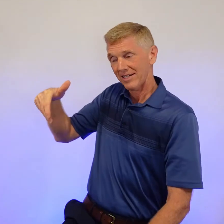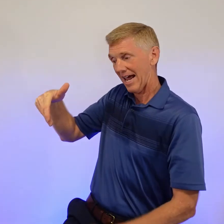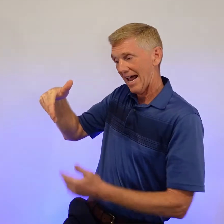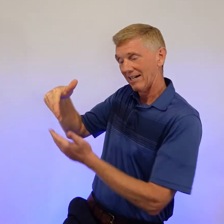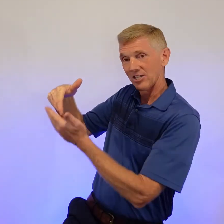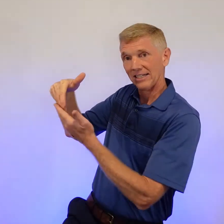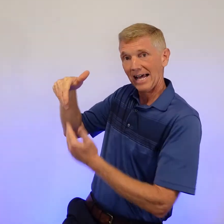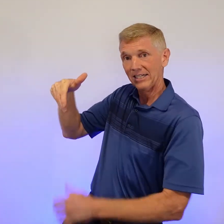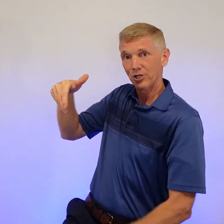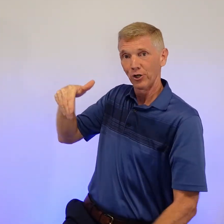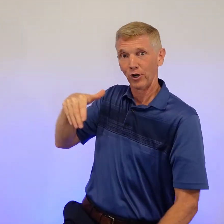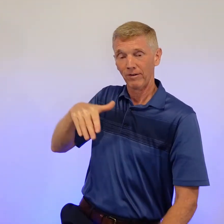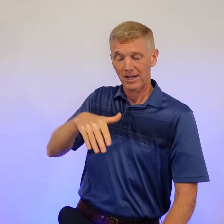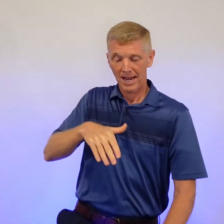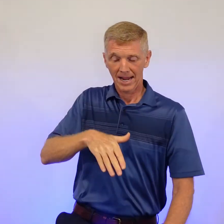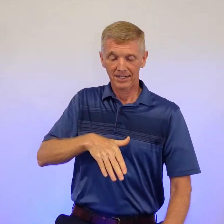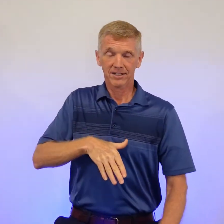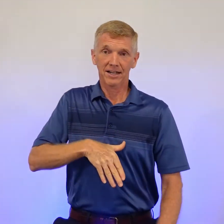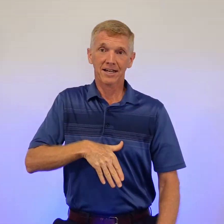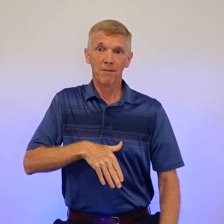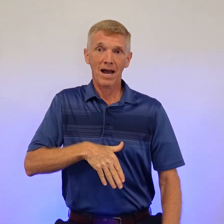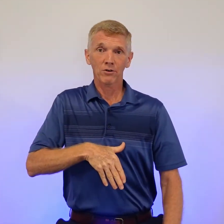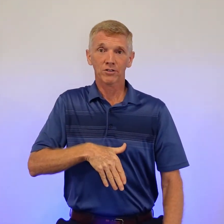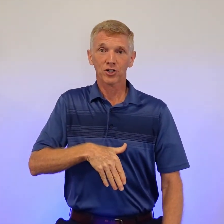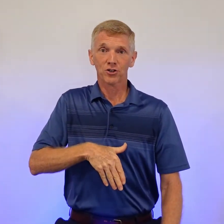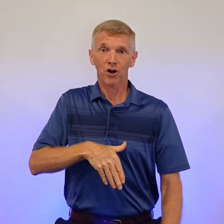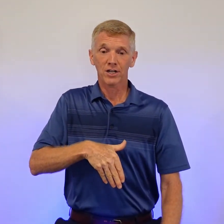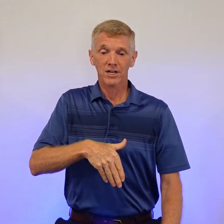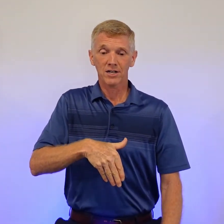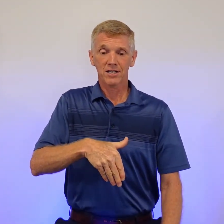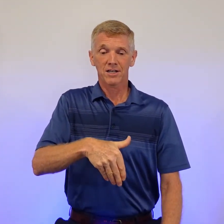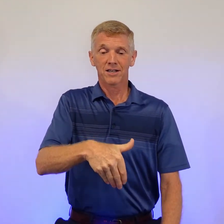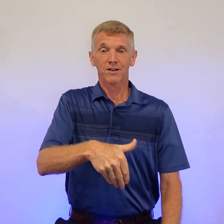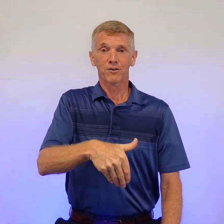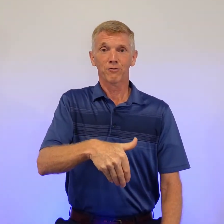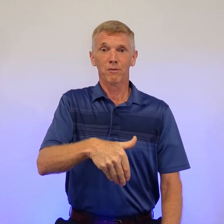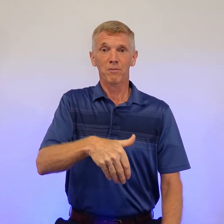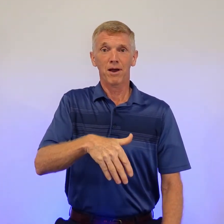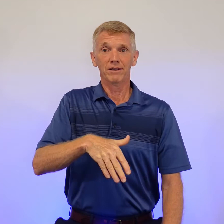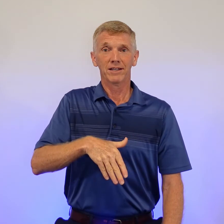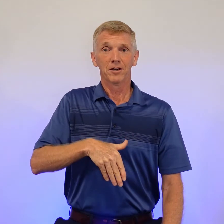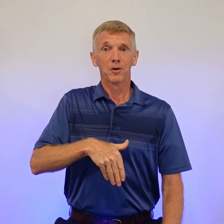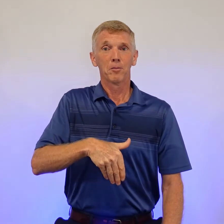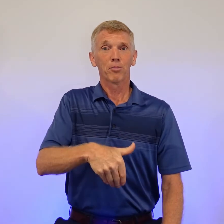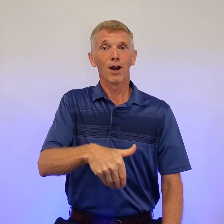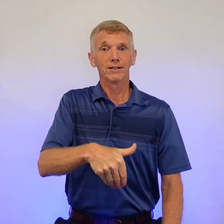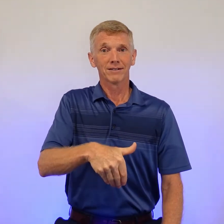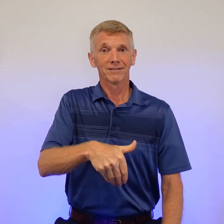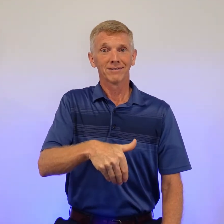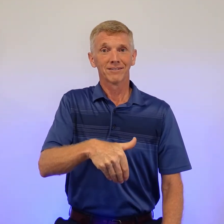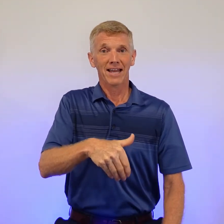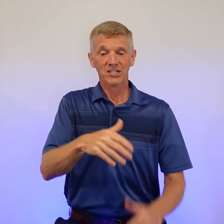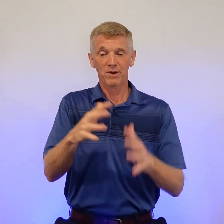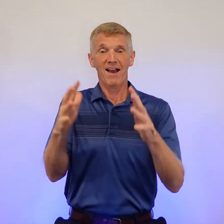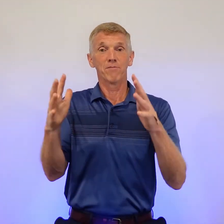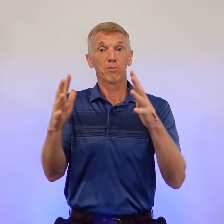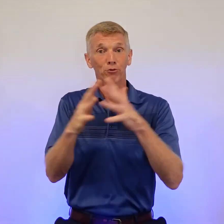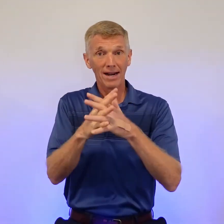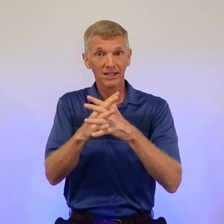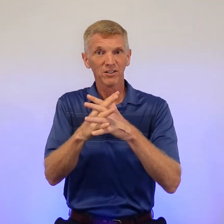hand is slightly curved and it's going to come out starting from the belly, pregnant. Okay, so we have pregnant